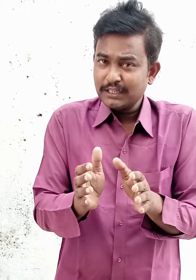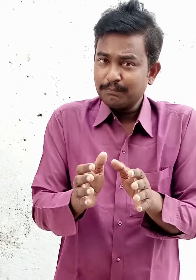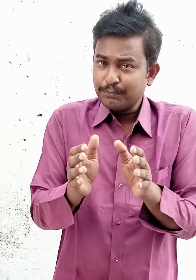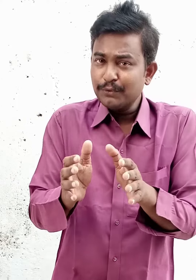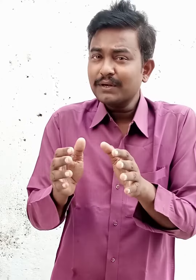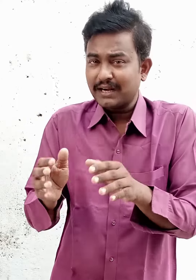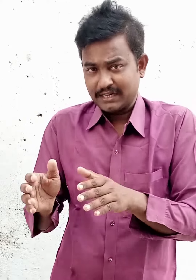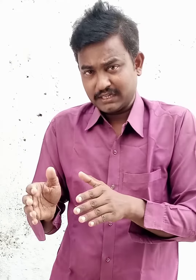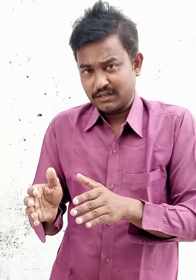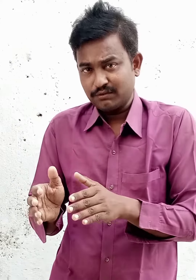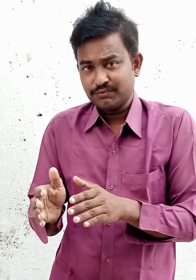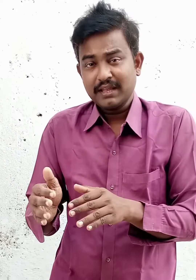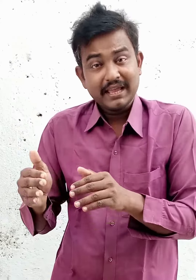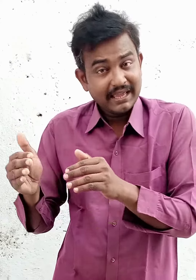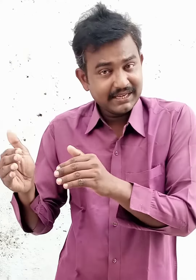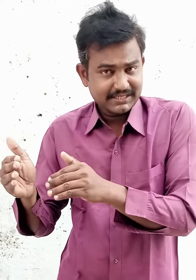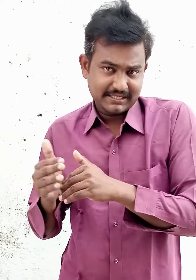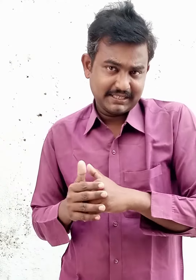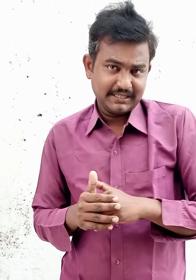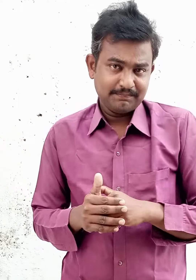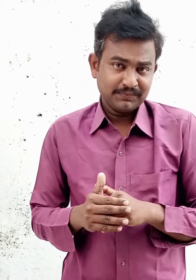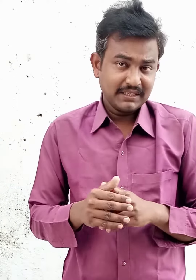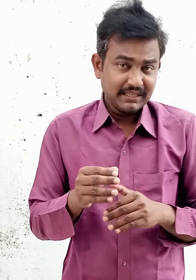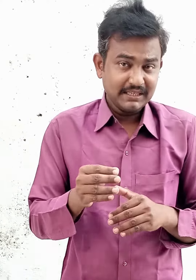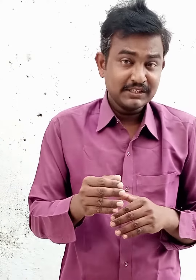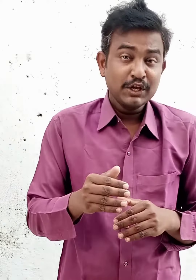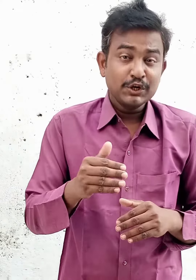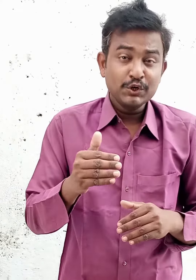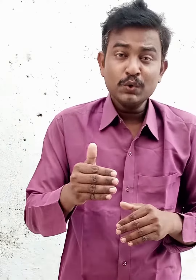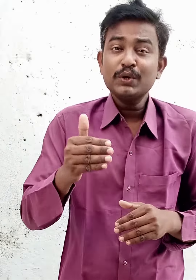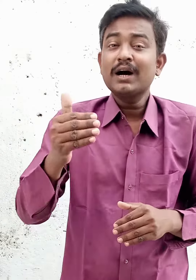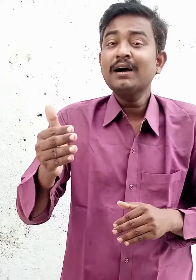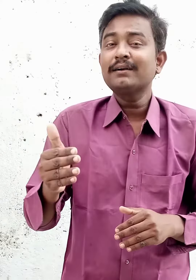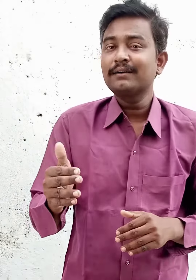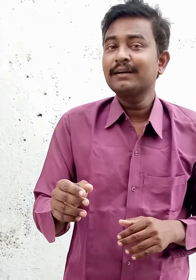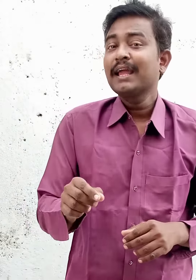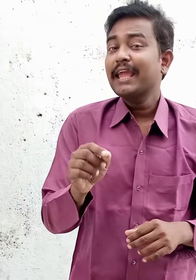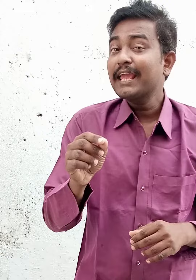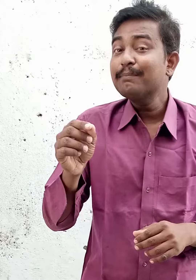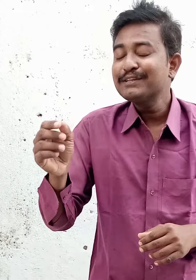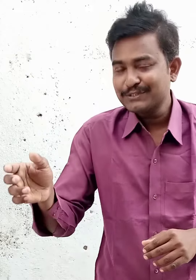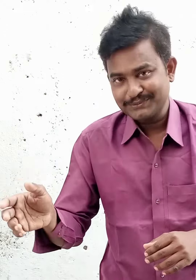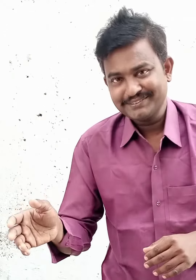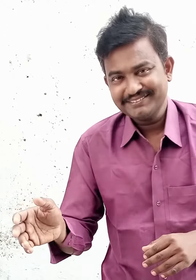normally pure conductor of electricity, is no longer able to